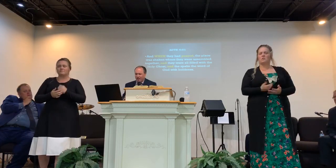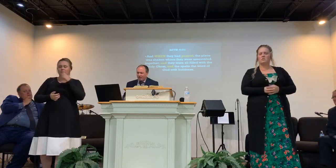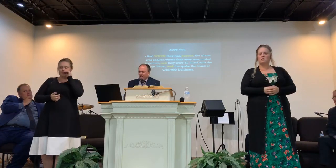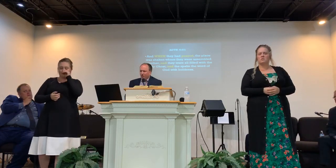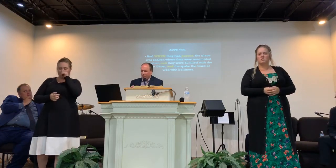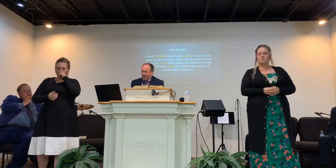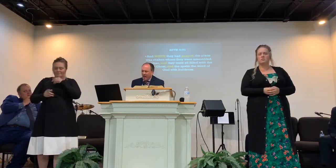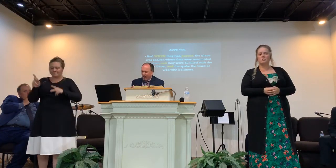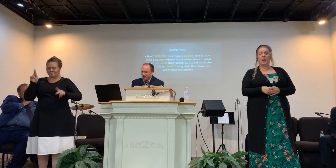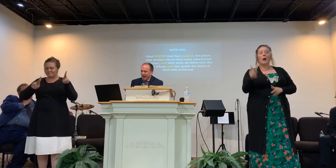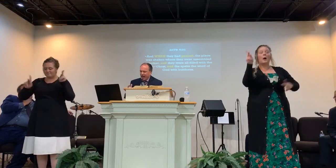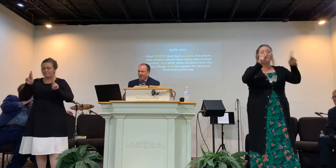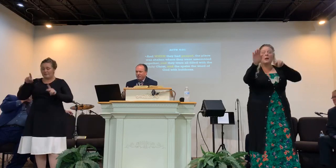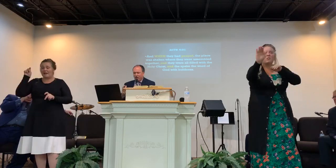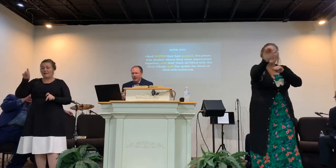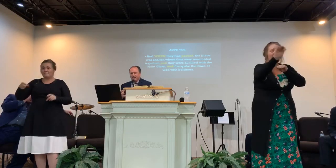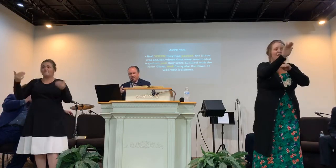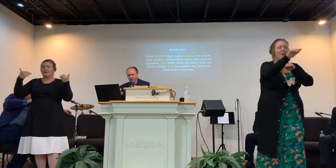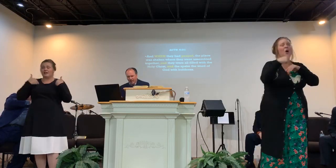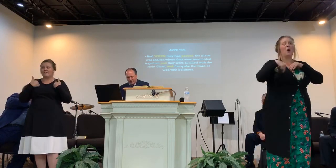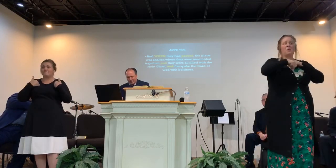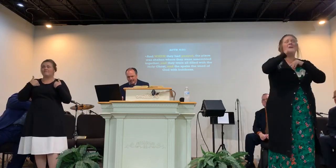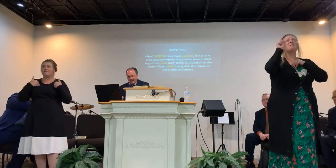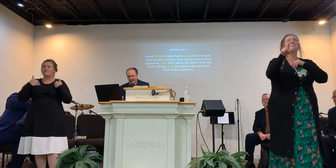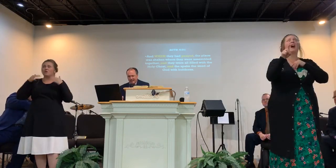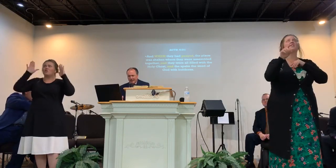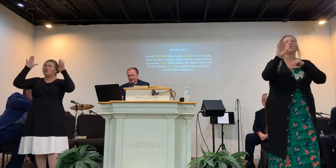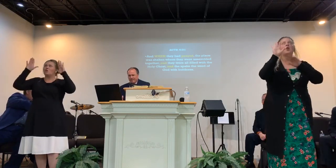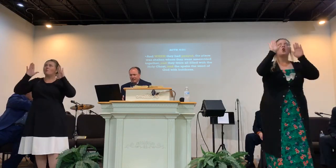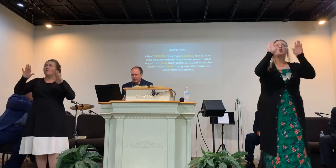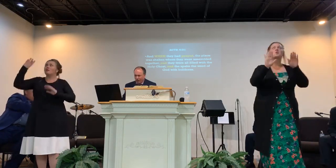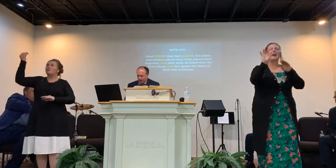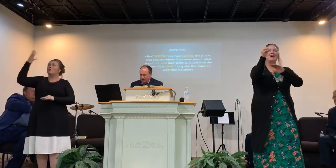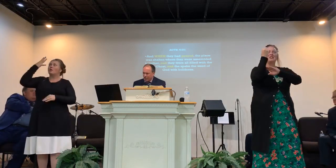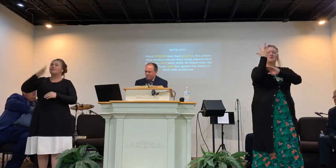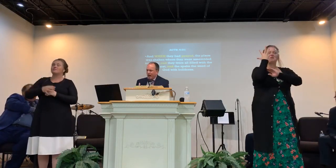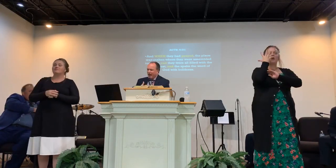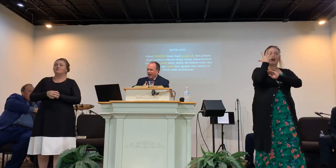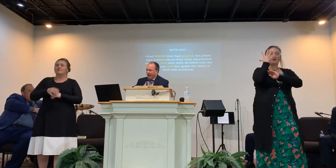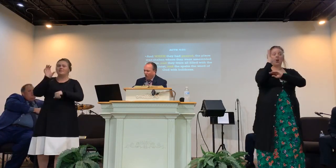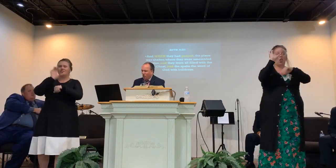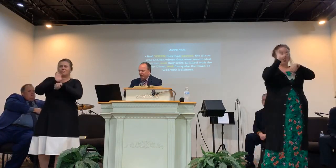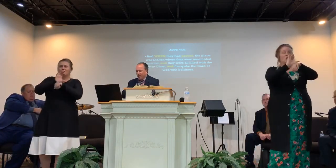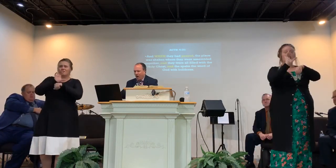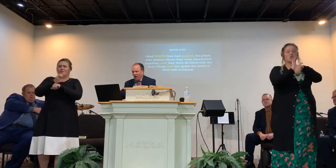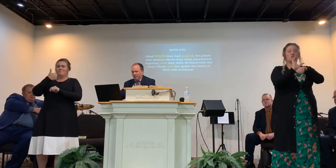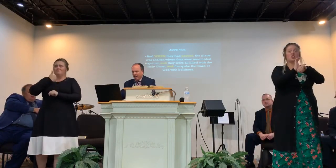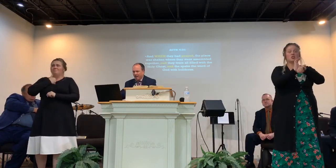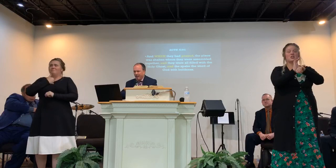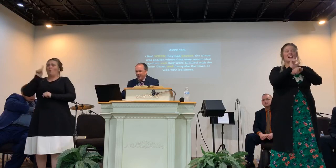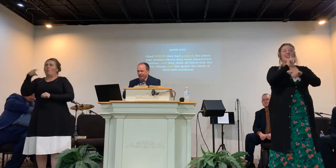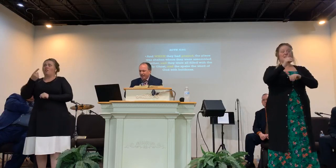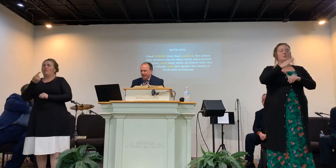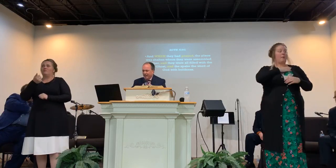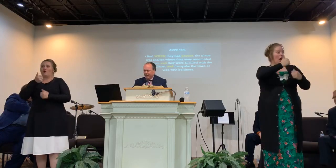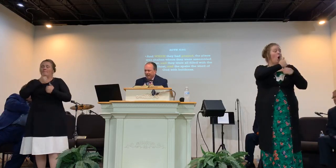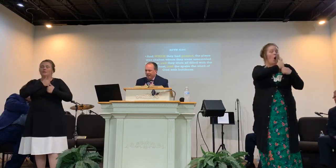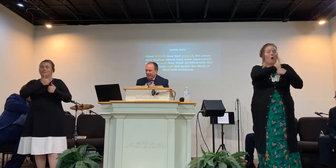People, we have to have great grace. The church is my only army